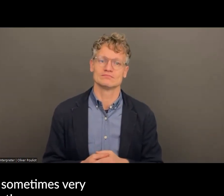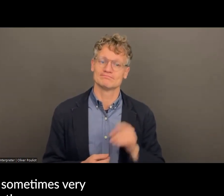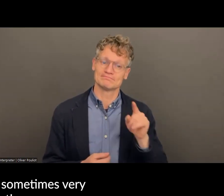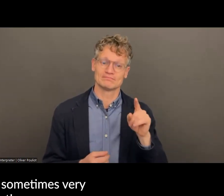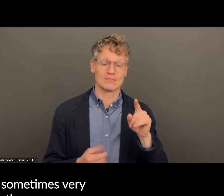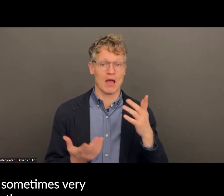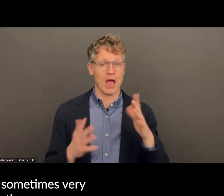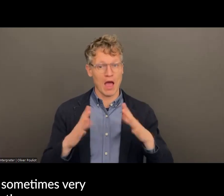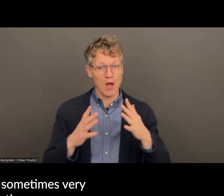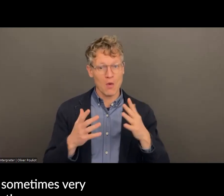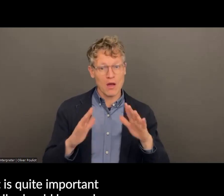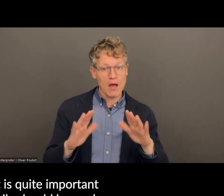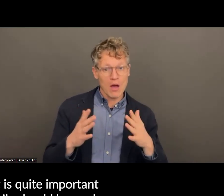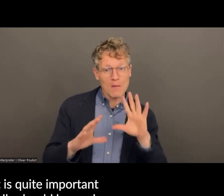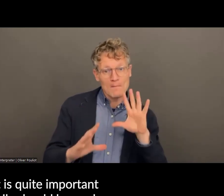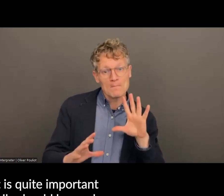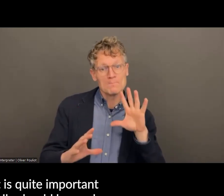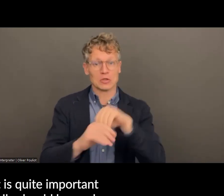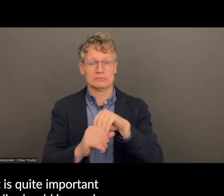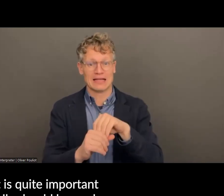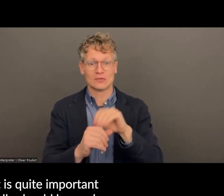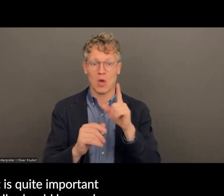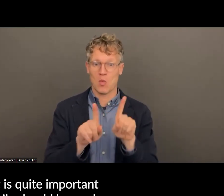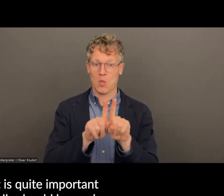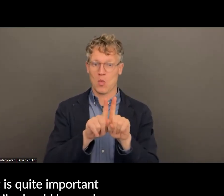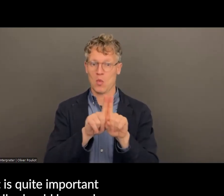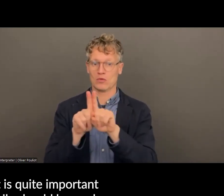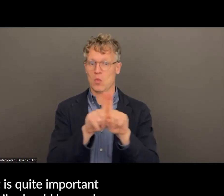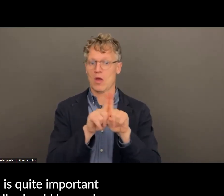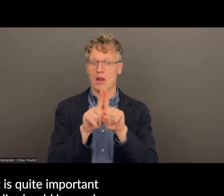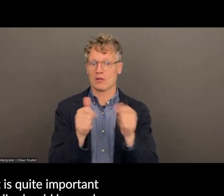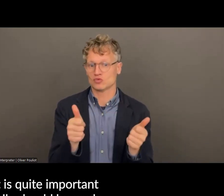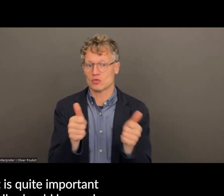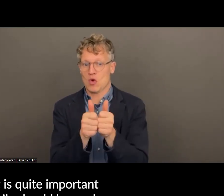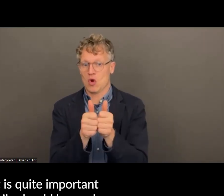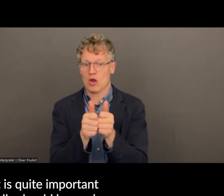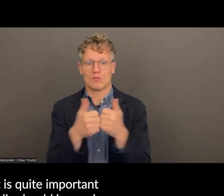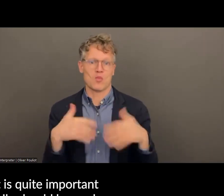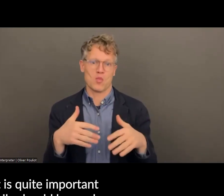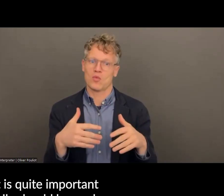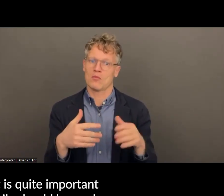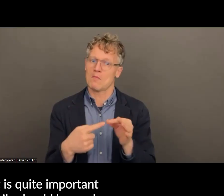way are sometimes very difficult for them. So one-to-one support is quite important, and the school and family should be